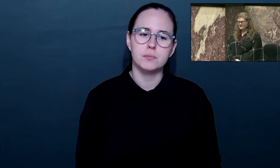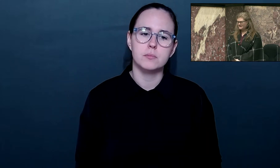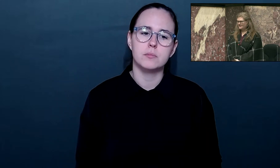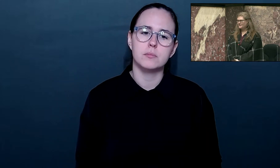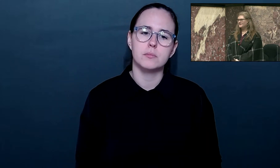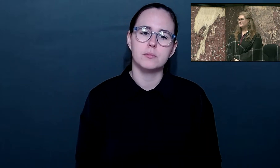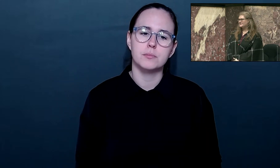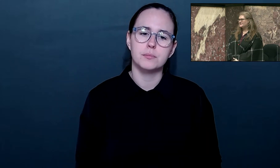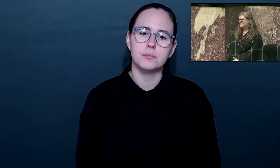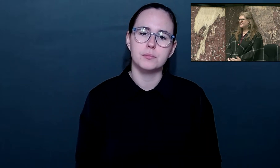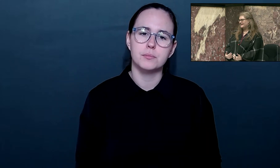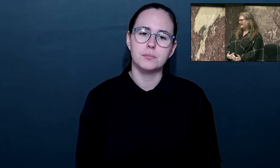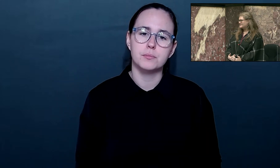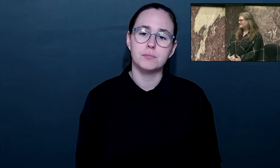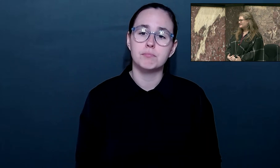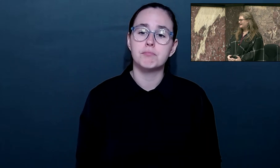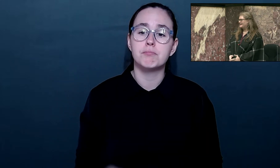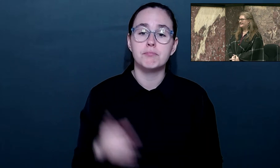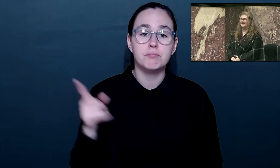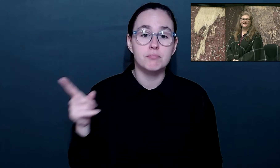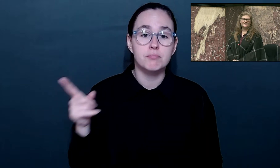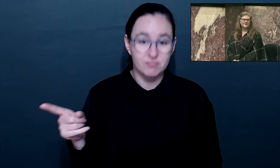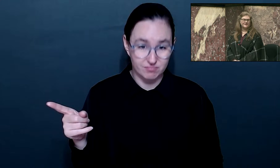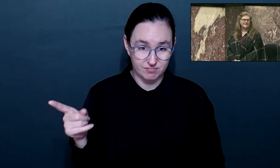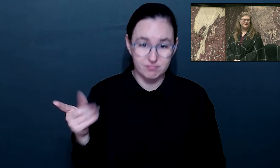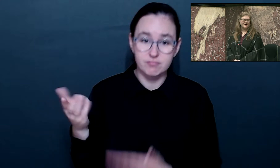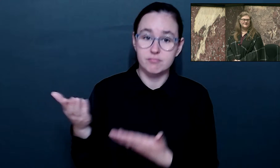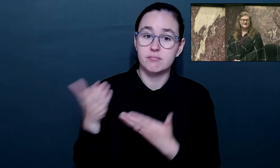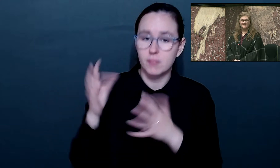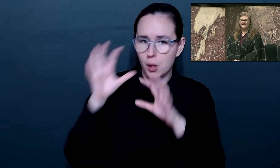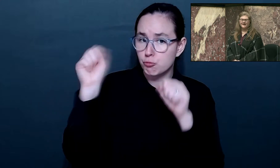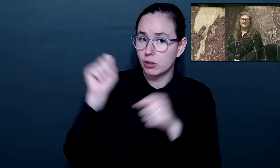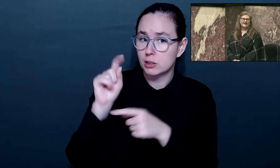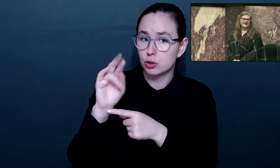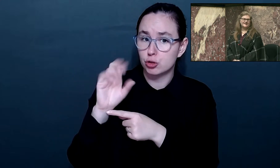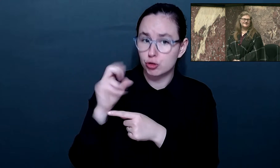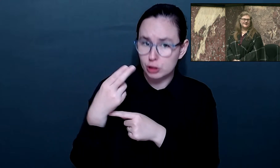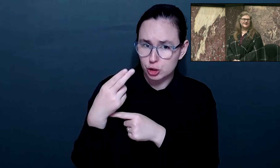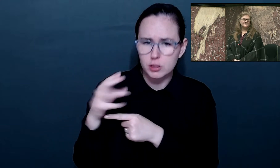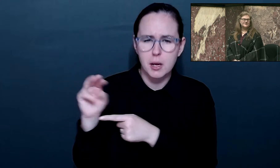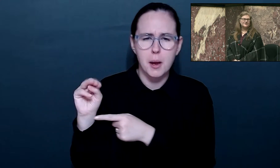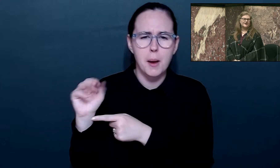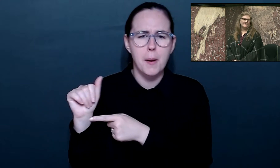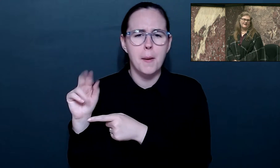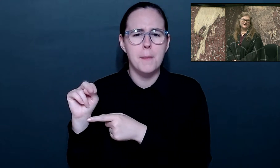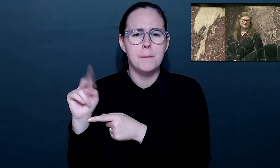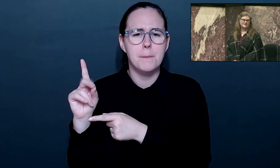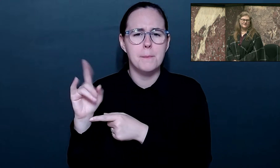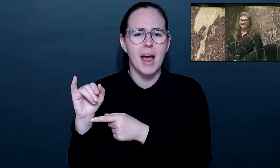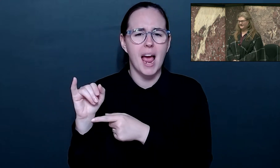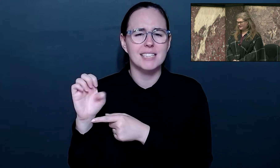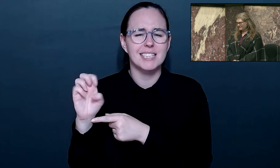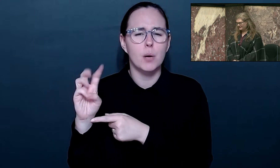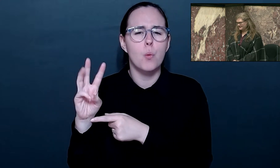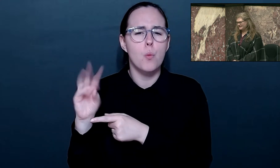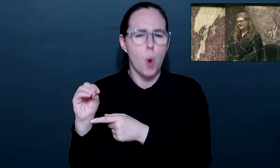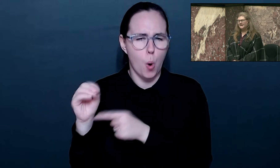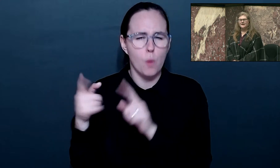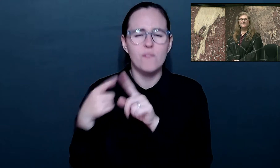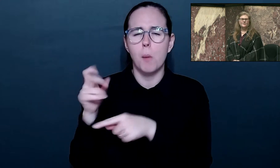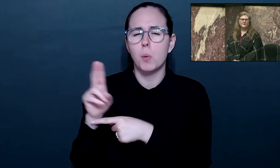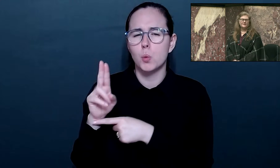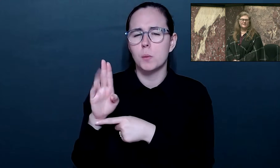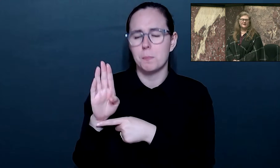from UBCM, who is also a City Councillor in Coquitlam, where I reside, and Councillor Craig Hodge, who are here in the building